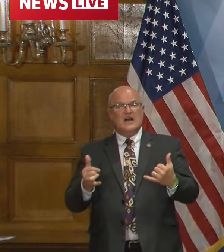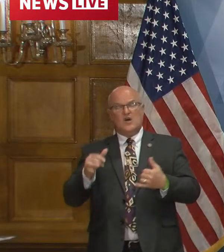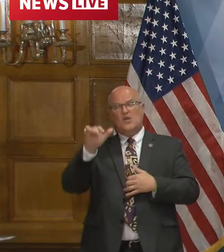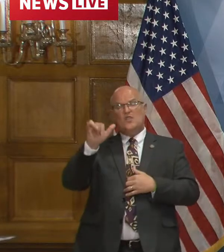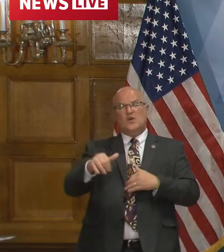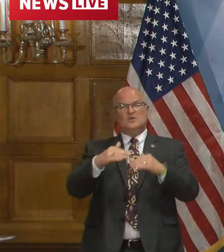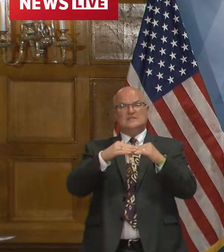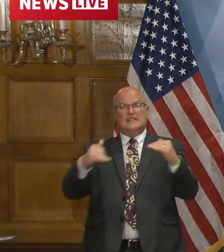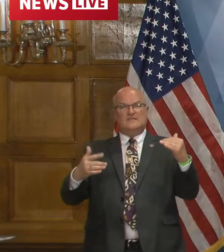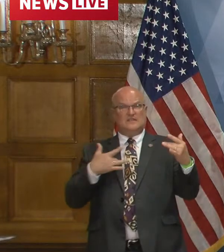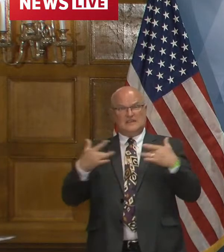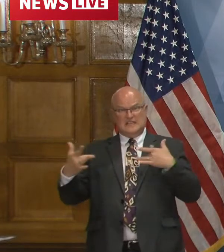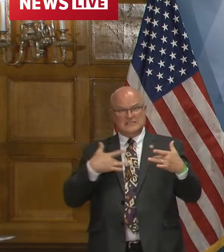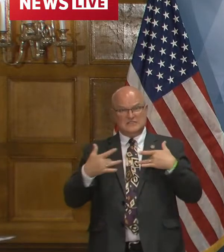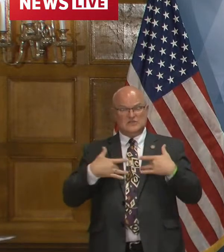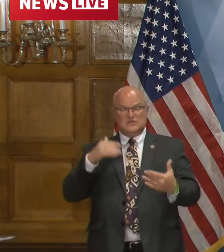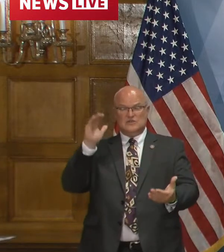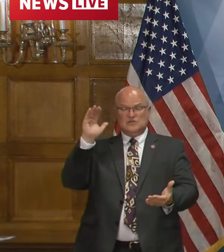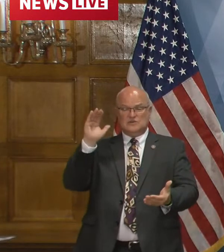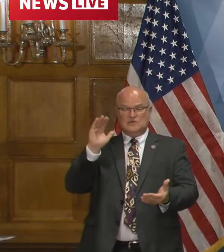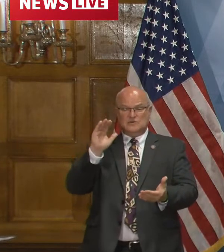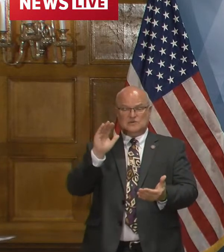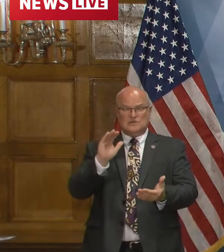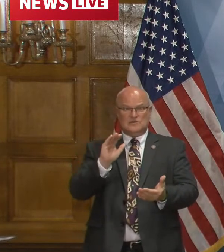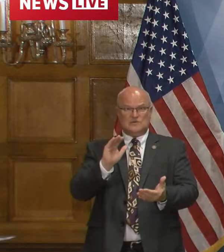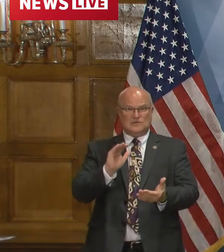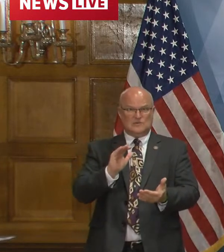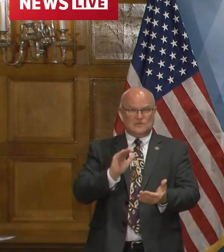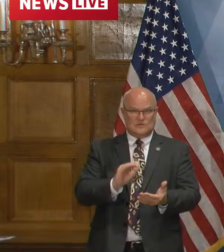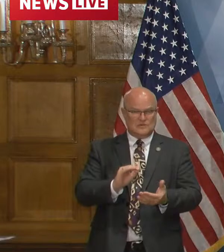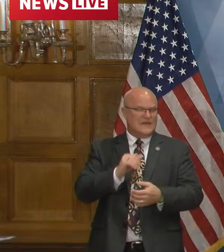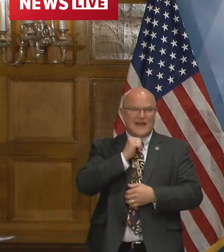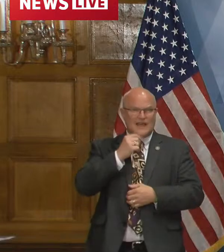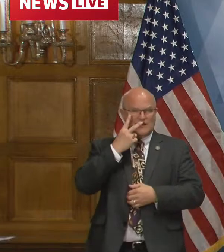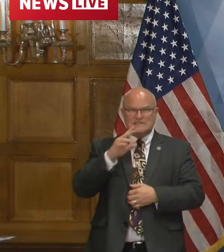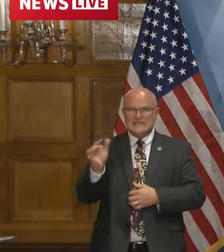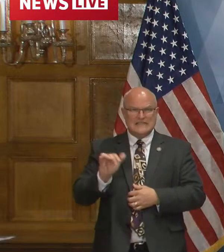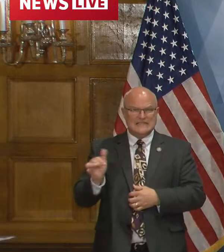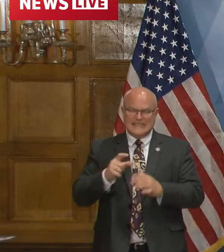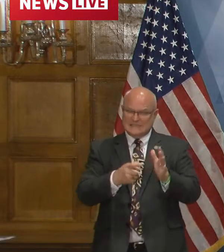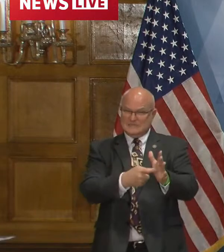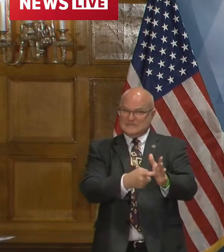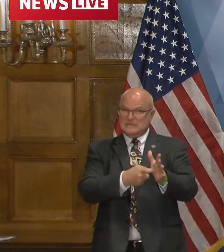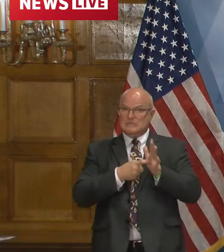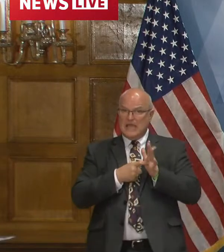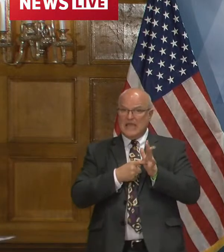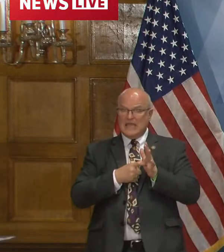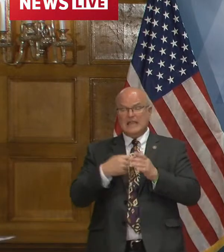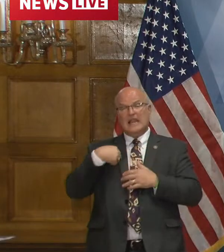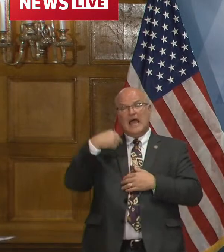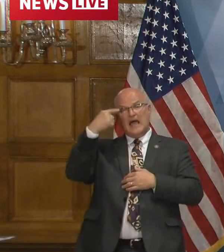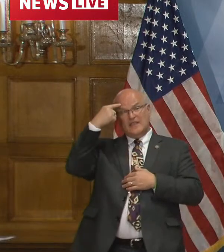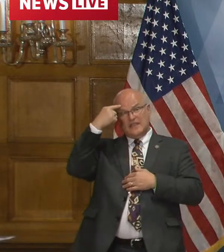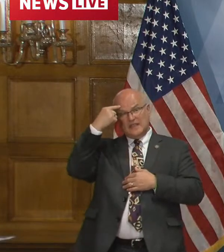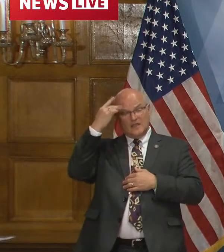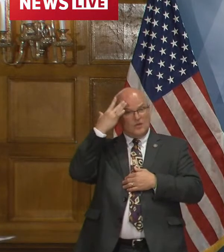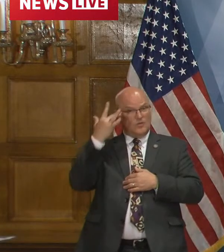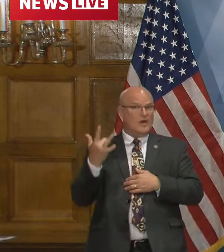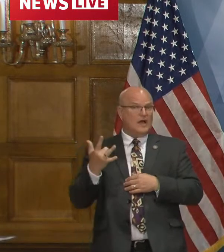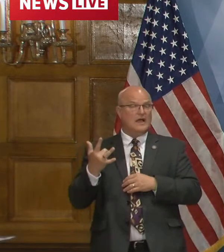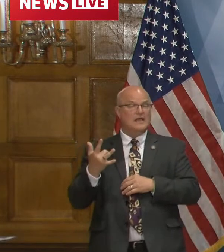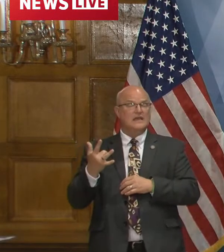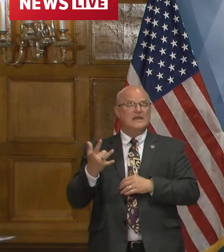those level of concerns have diminished. And so I just don't see the same demand, and I think it's largely